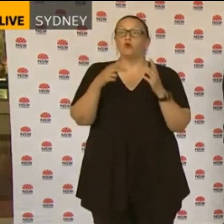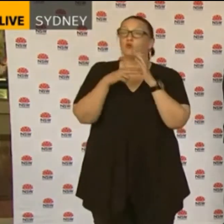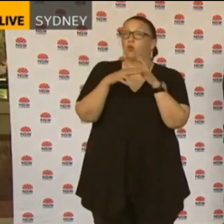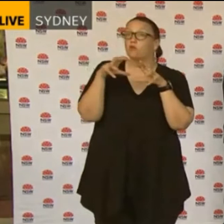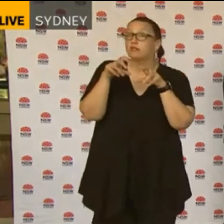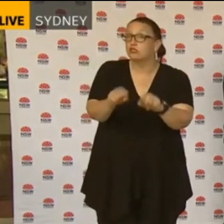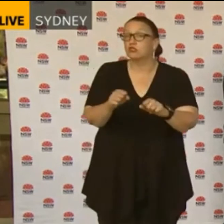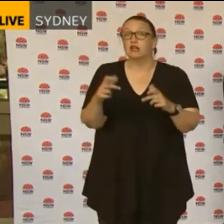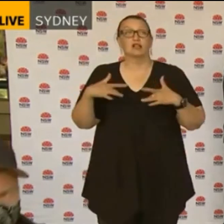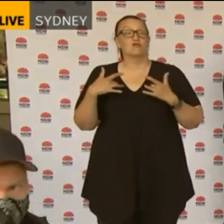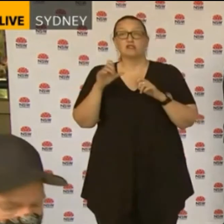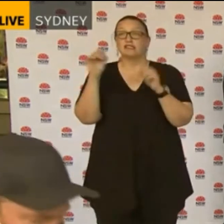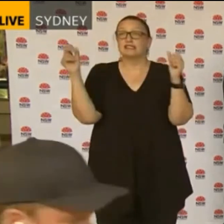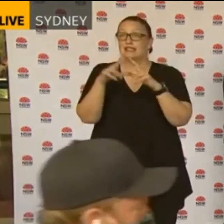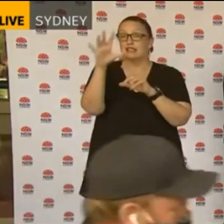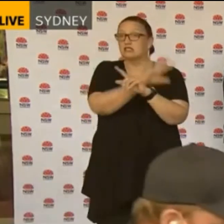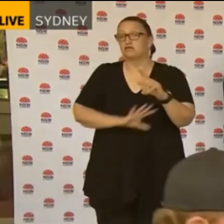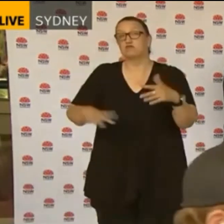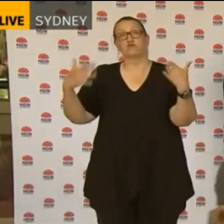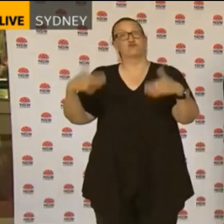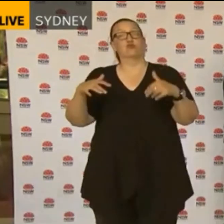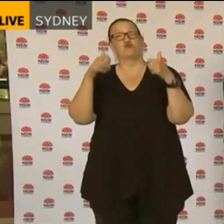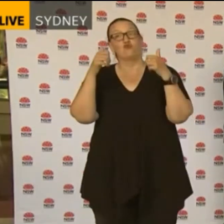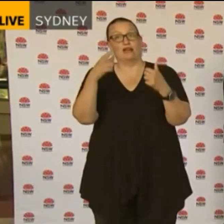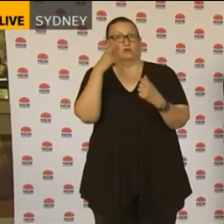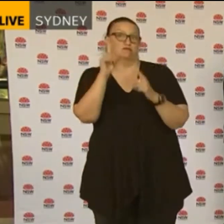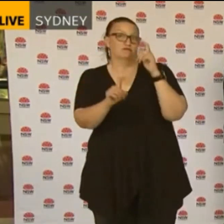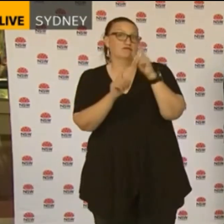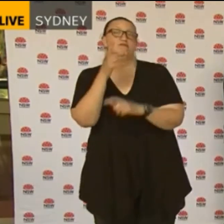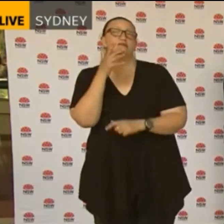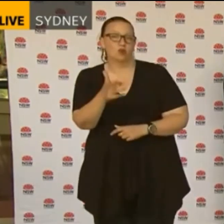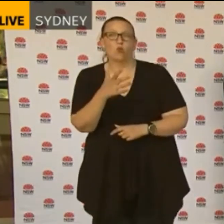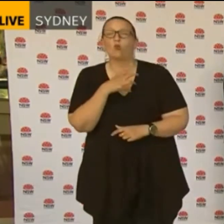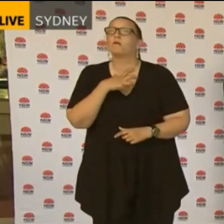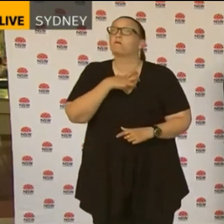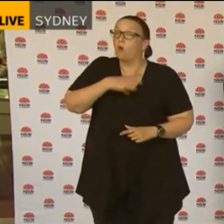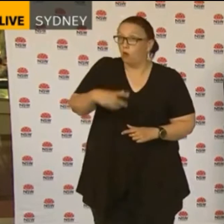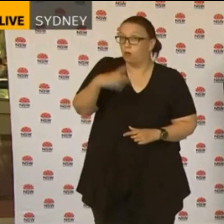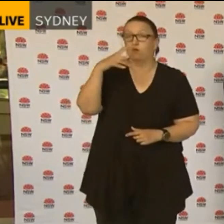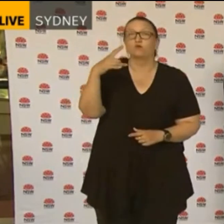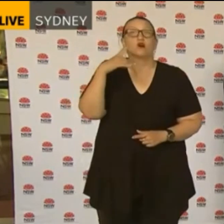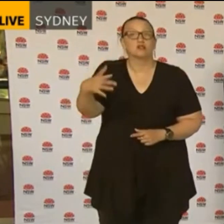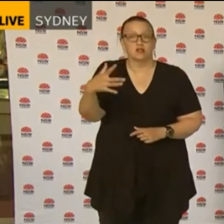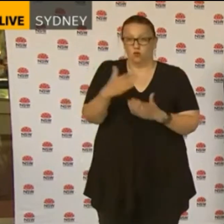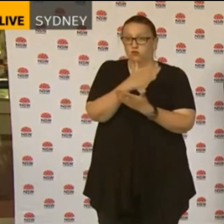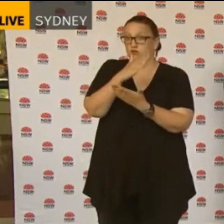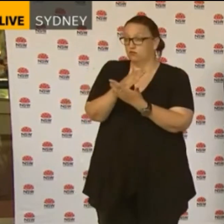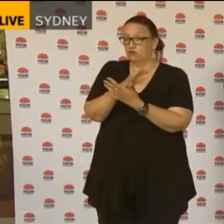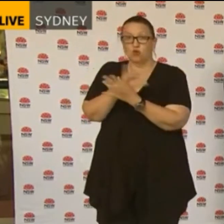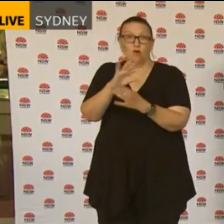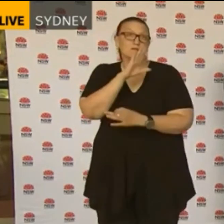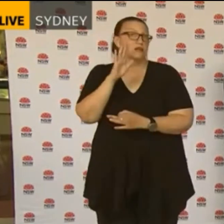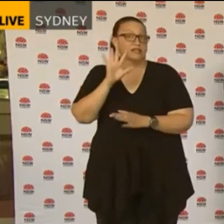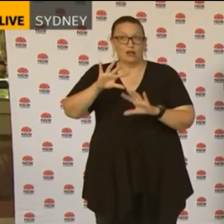tracers, our health experts, because their advice has been absolutely precise in allowing the government to move